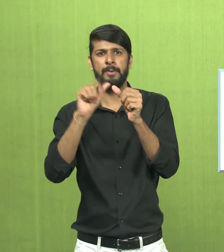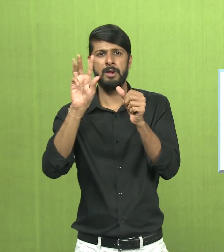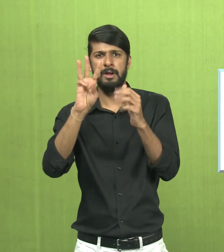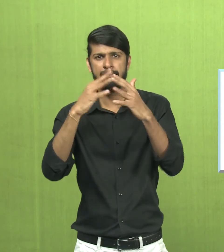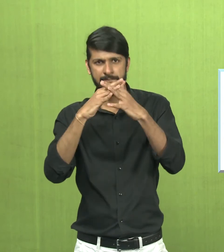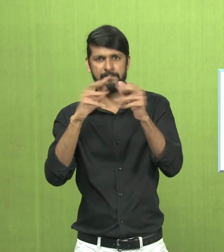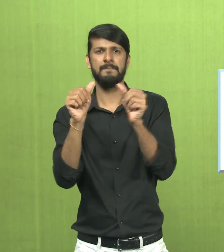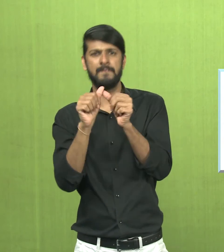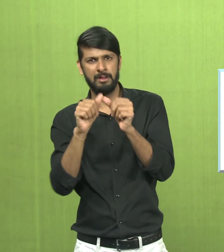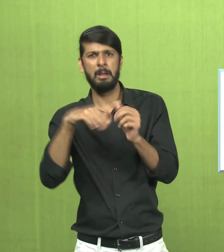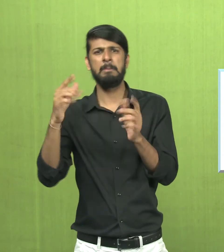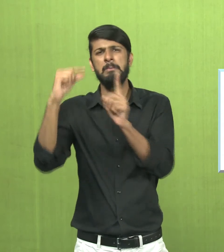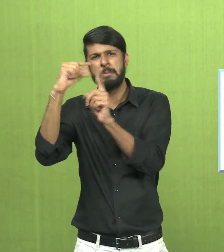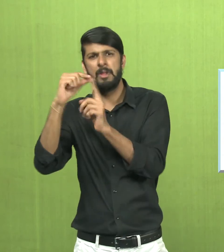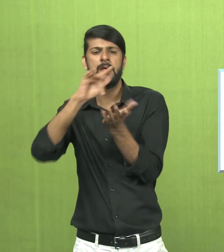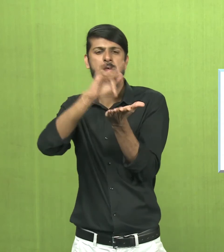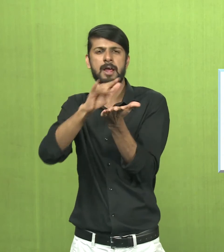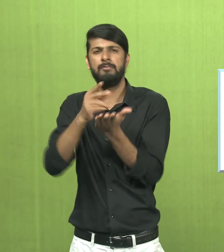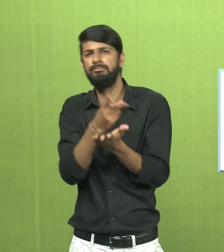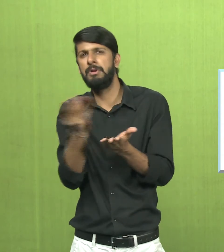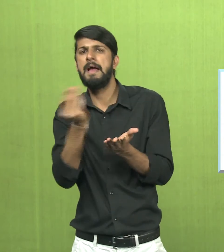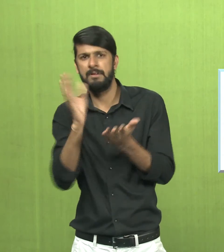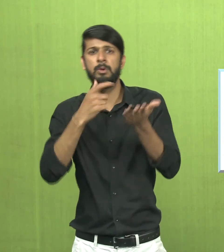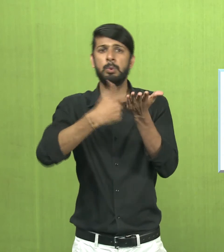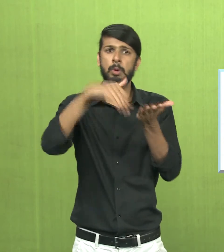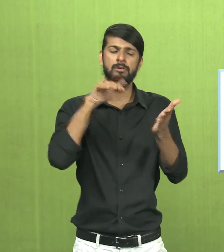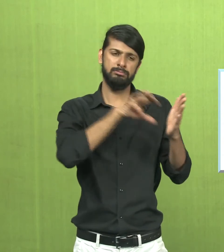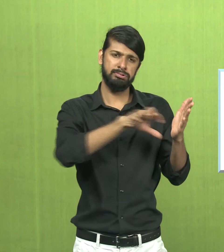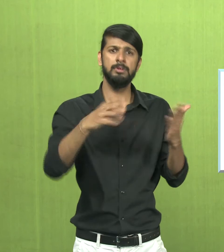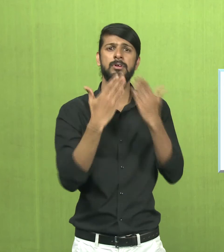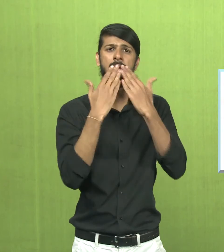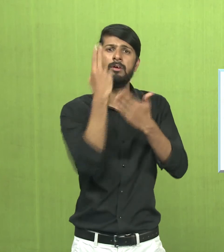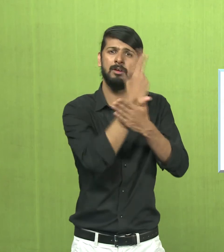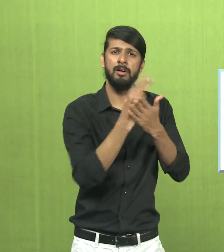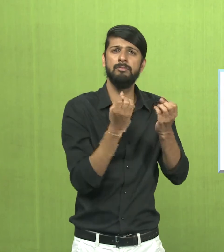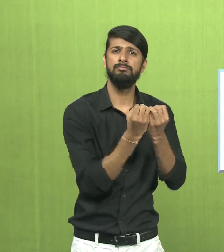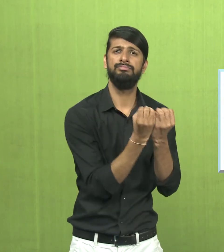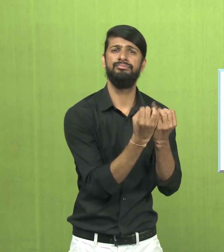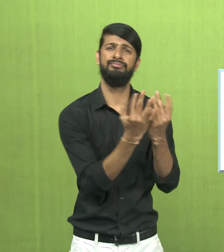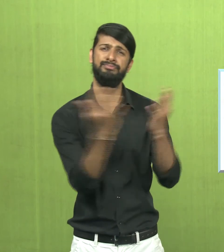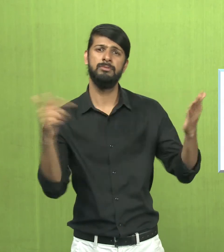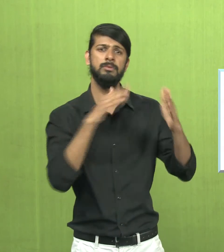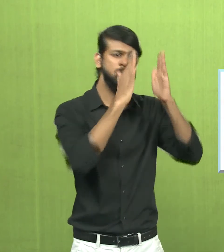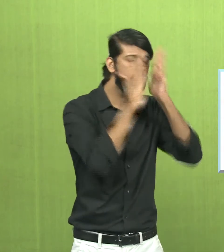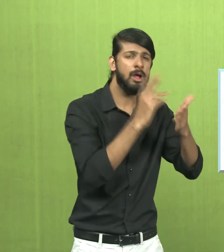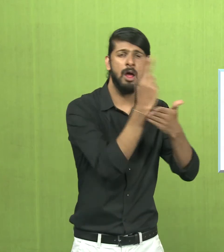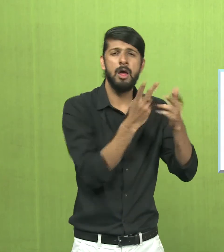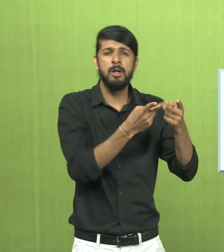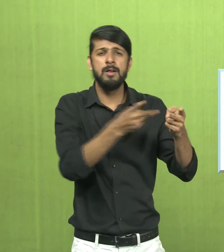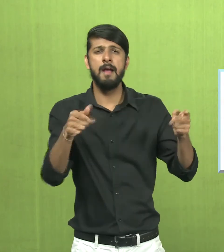Malwa, as well as Pratapgarh, and there were other places as well where Rajasthani painting schools and centers emerged.